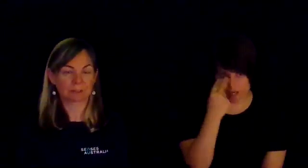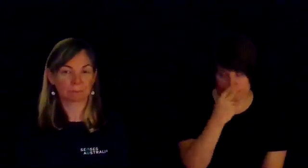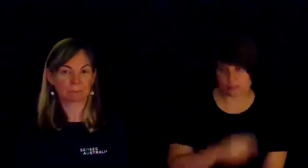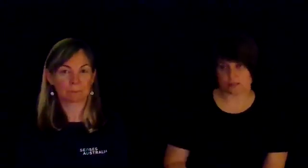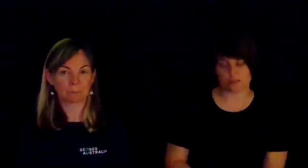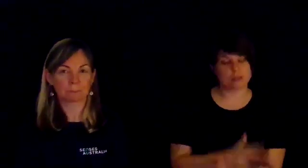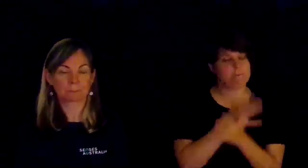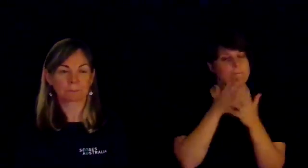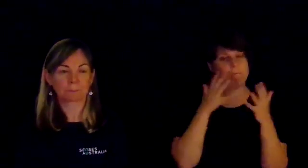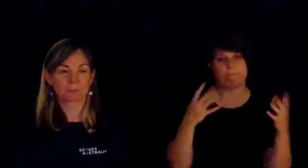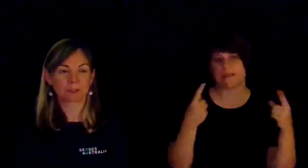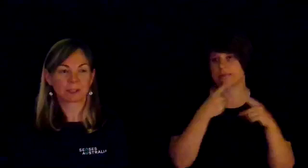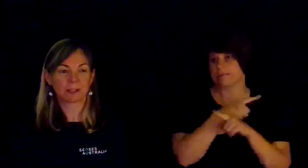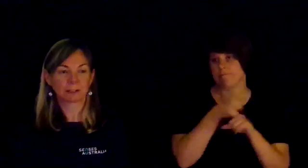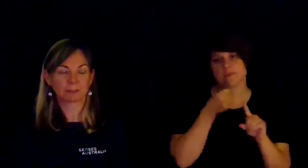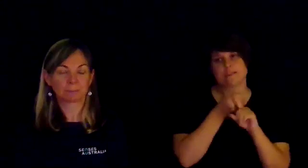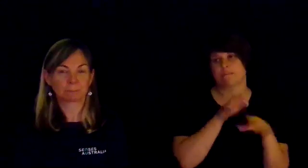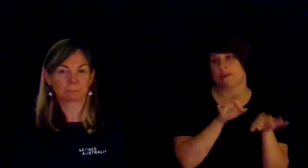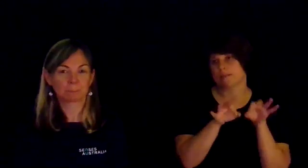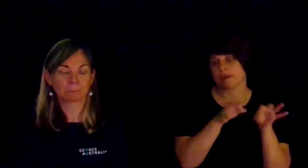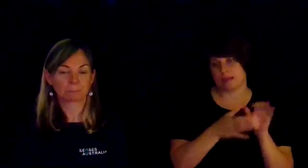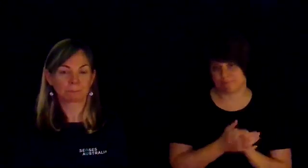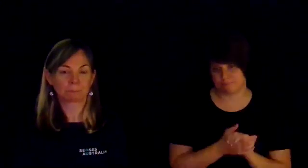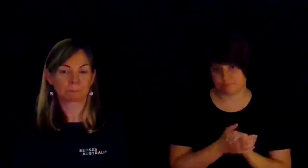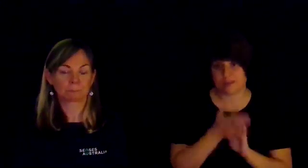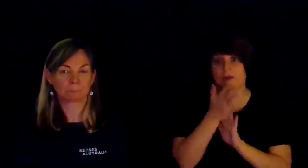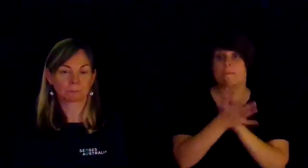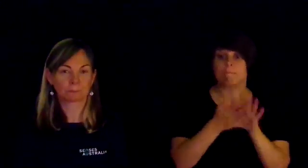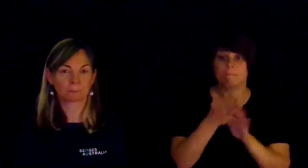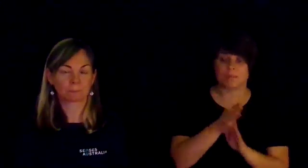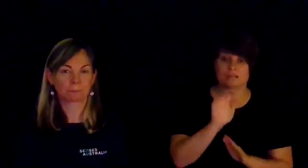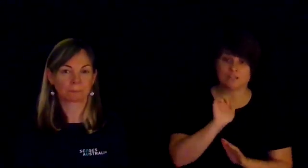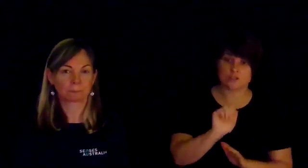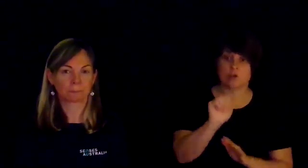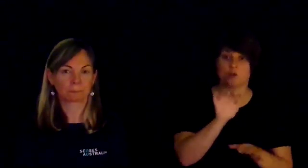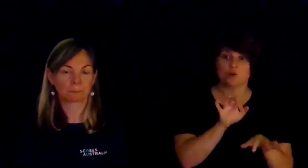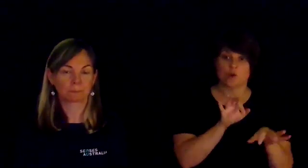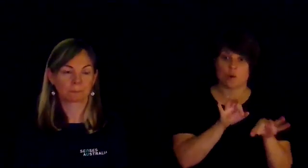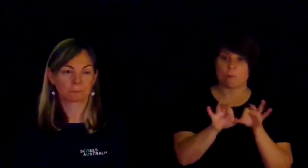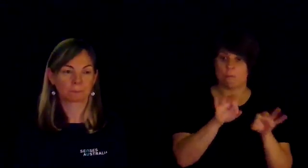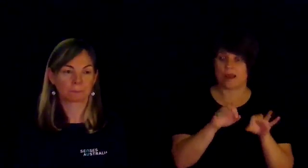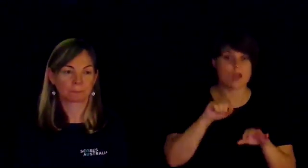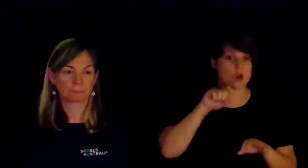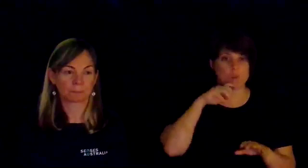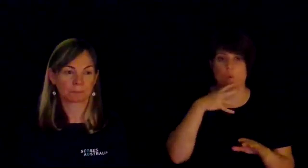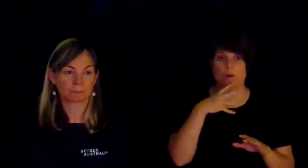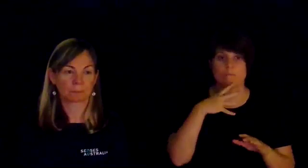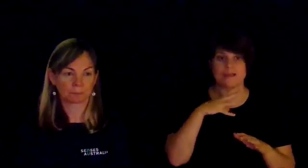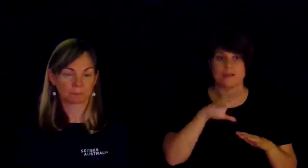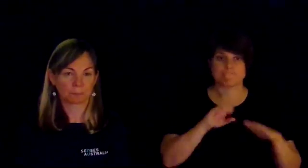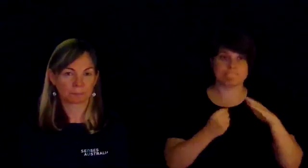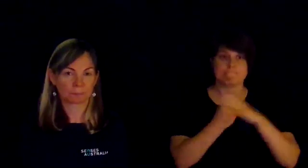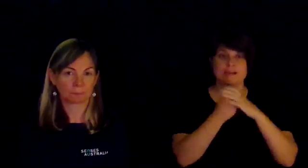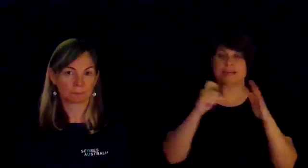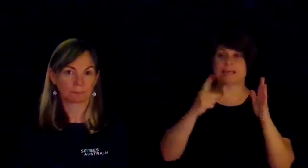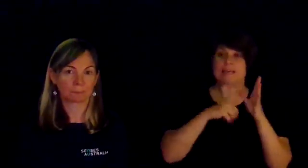Huge difference. It means that your plan will not be capped with funding. It will